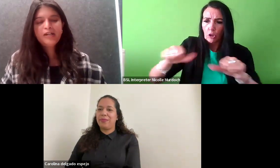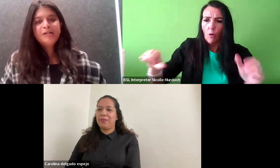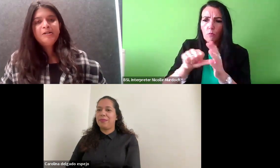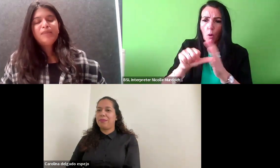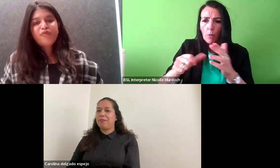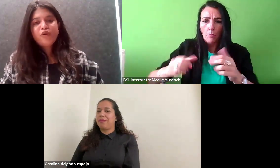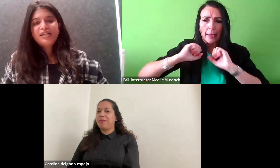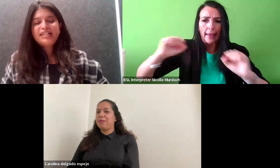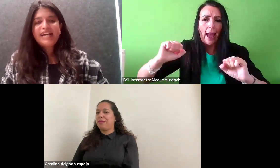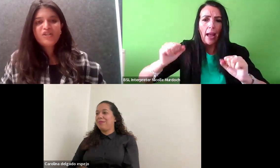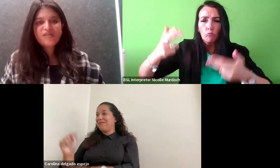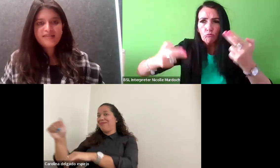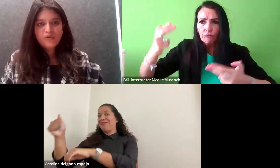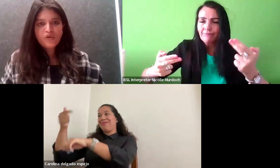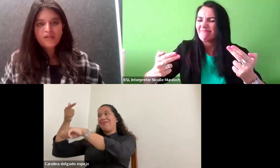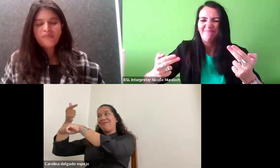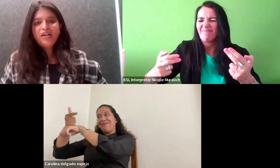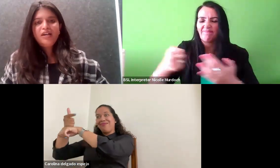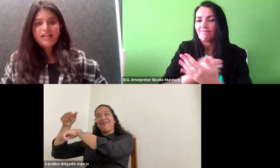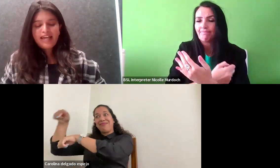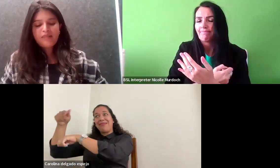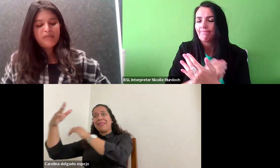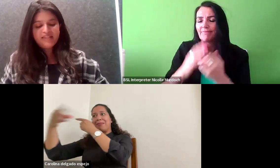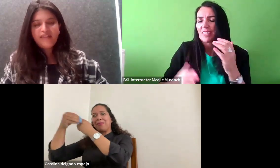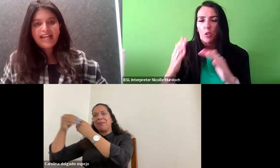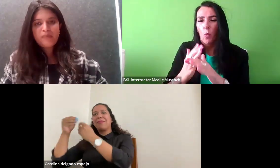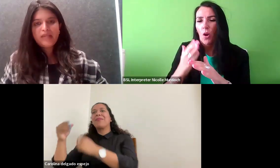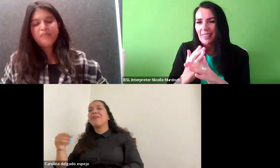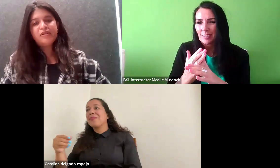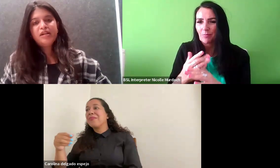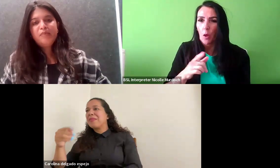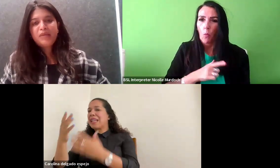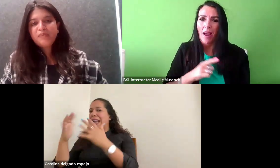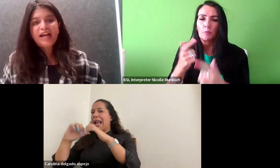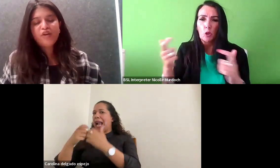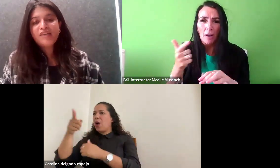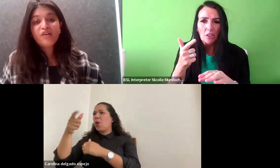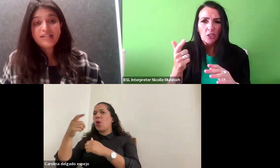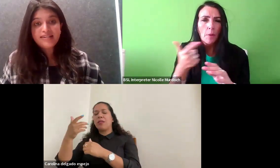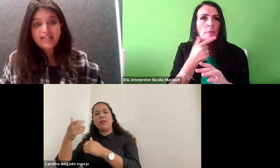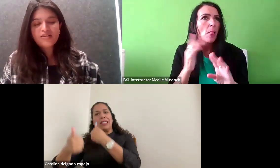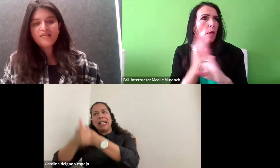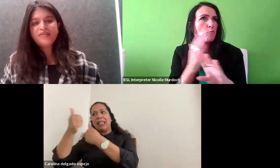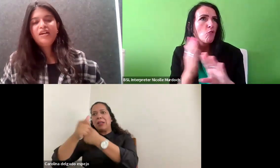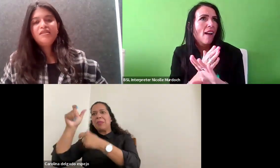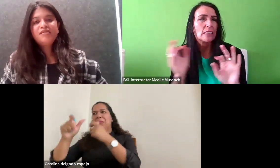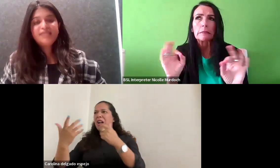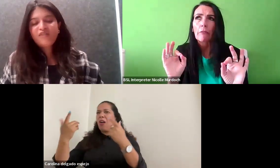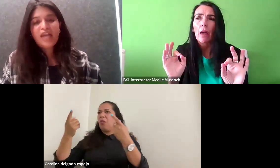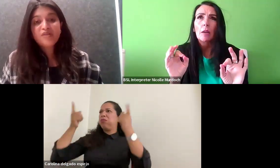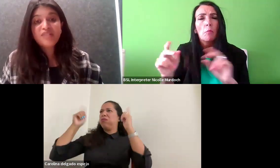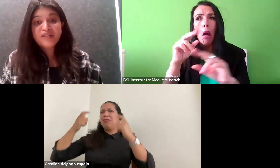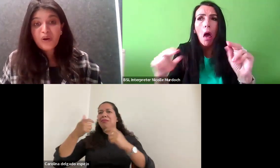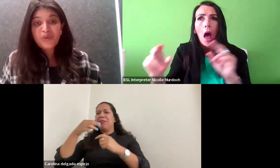problem. But unfortunately, that digital solution, again, it's surveilling people. People have not given consent to this. The